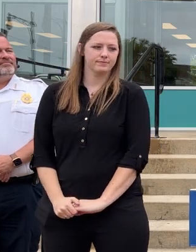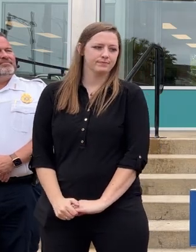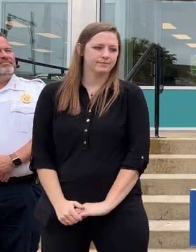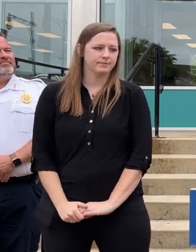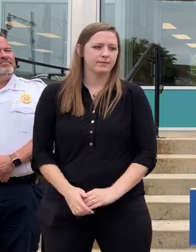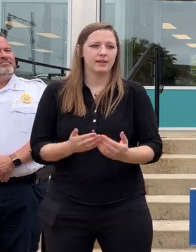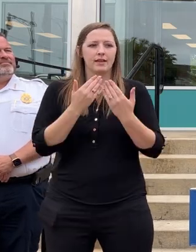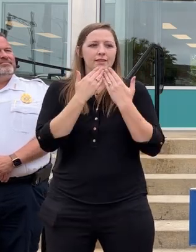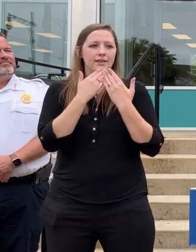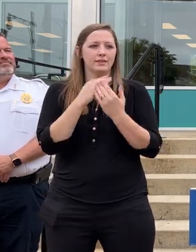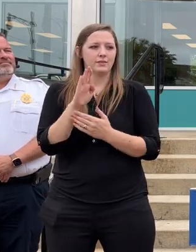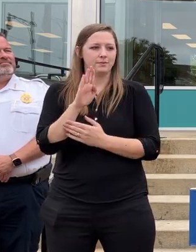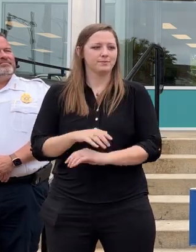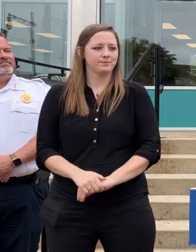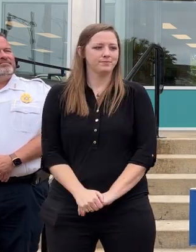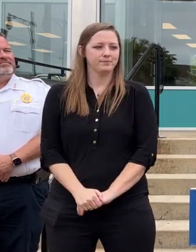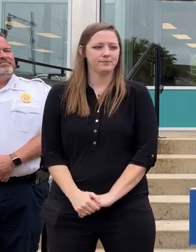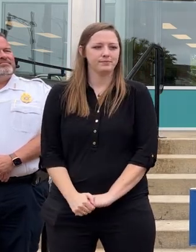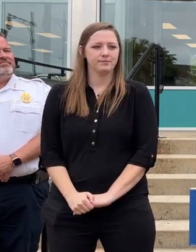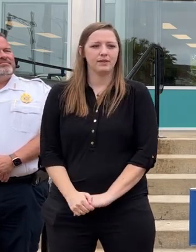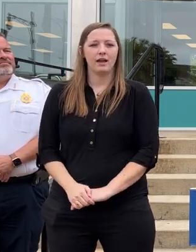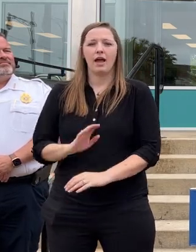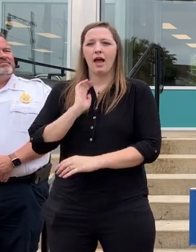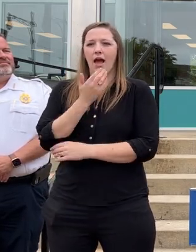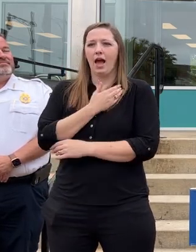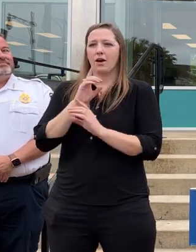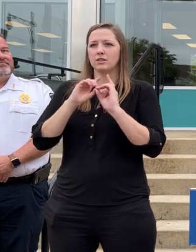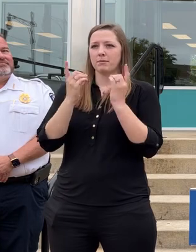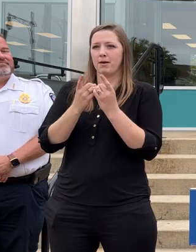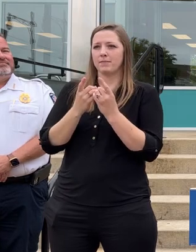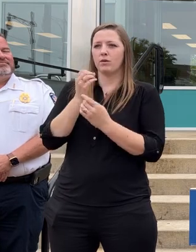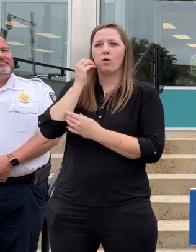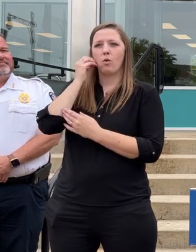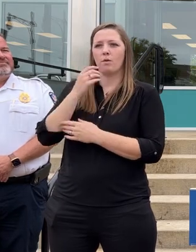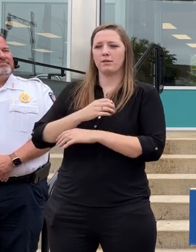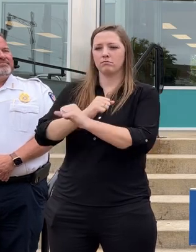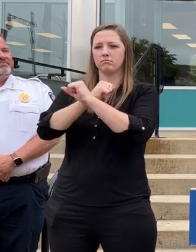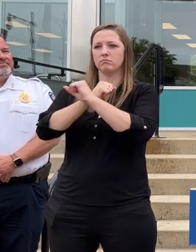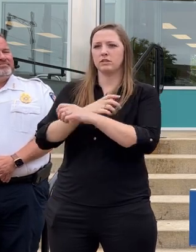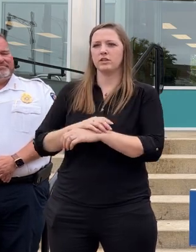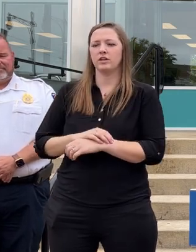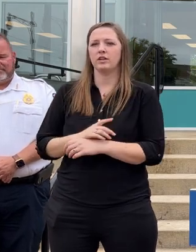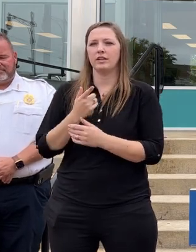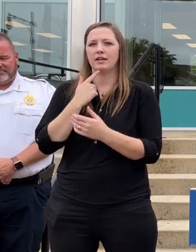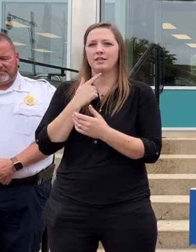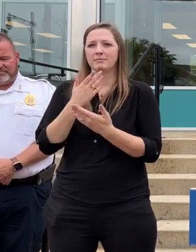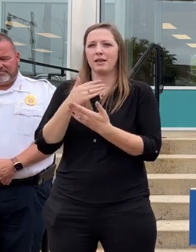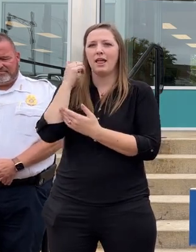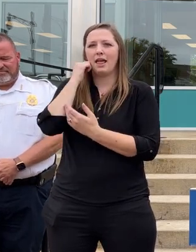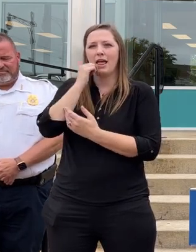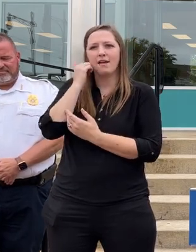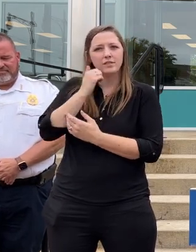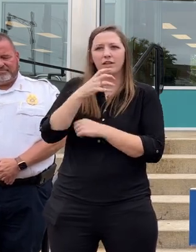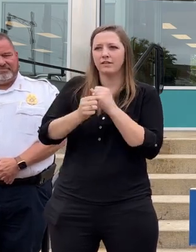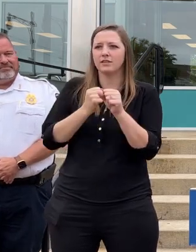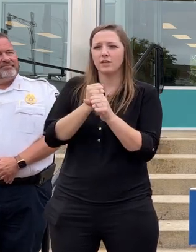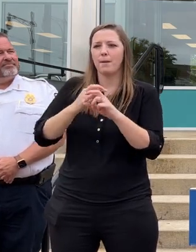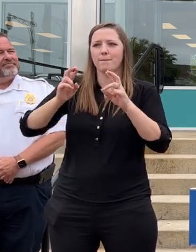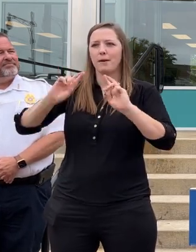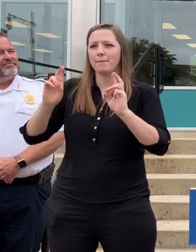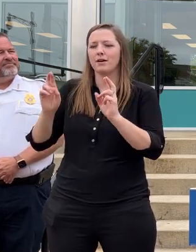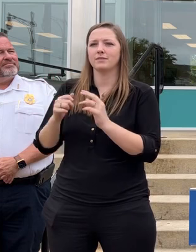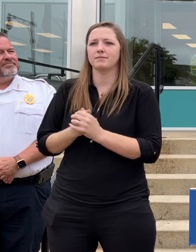Thank you, Dr. Burstein. Our Department of Homeland Security and Emergency Services spends every day of the year preparing for some of the worst